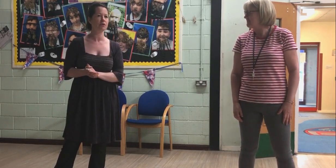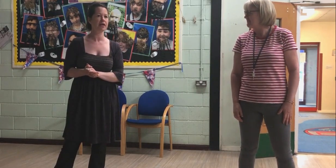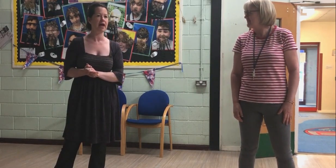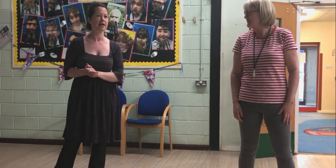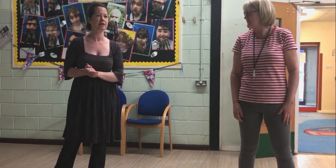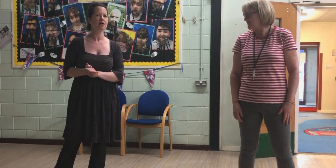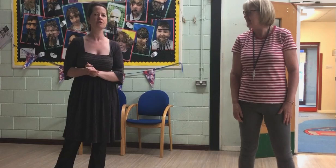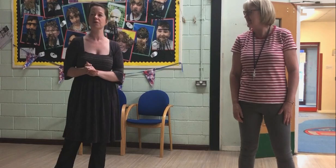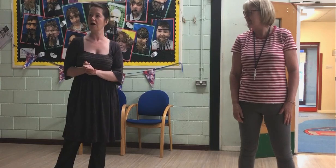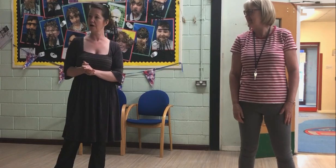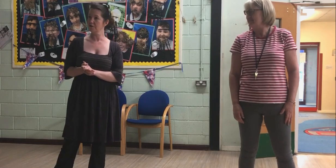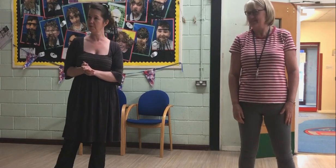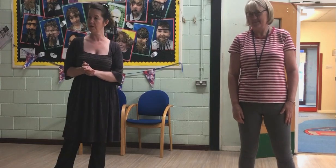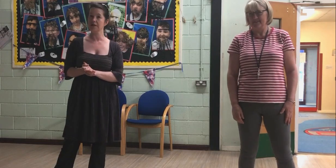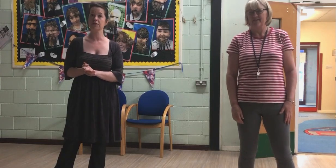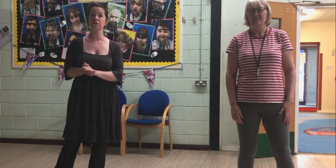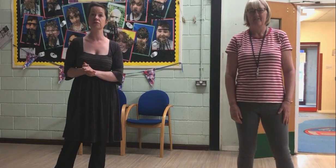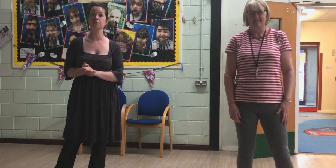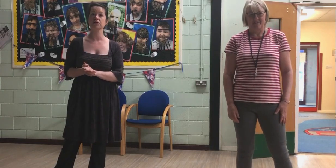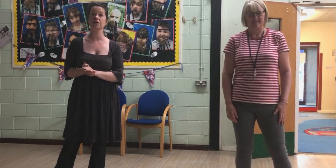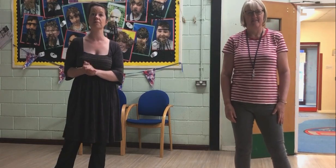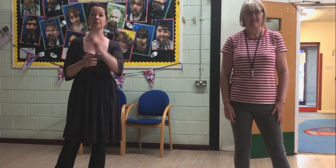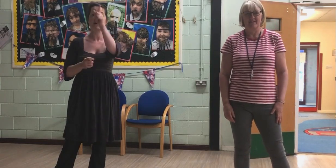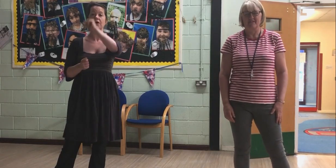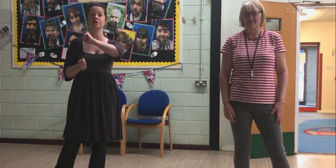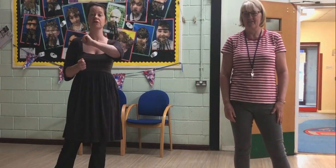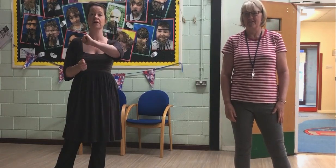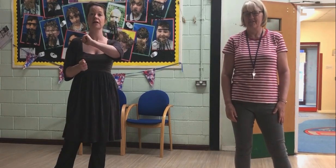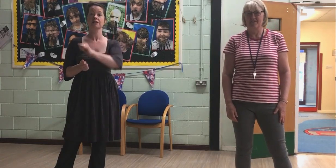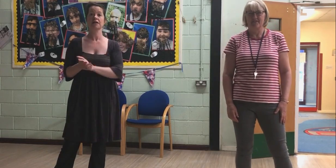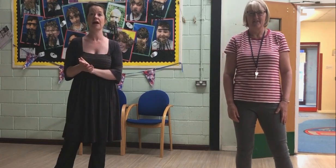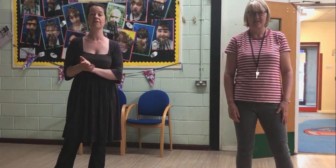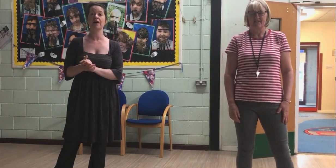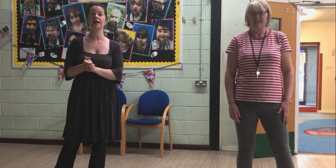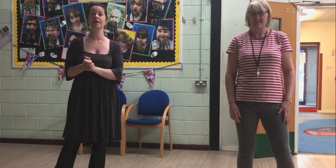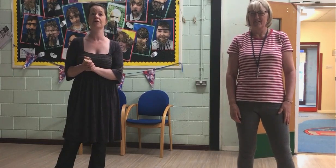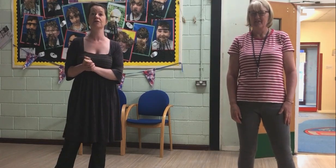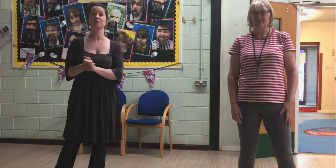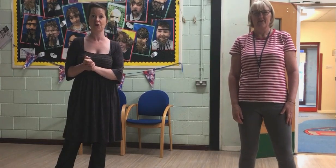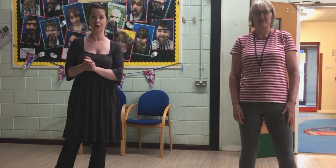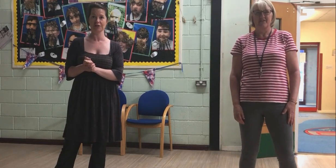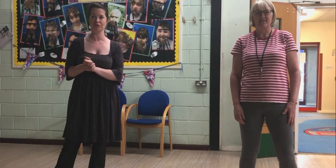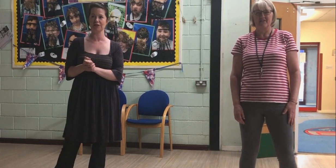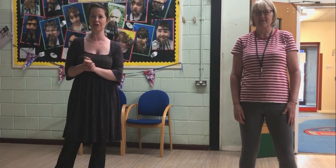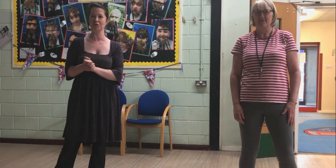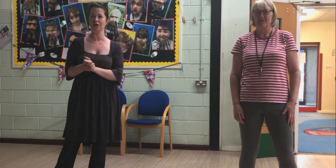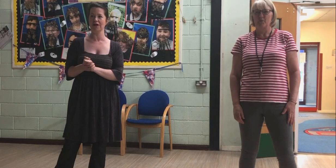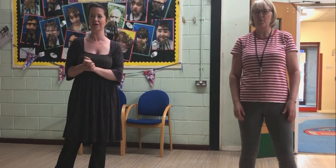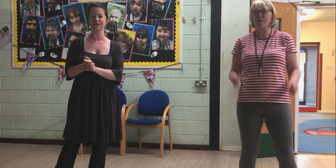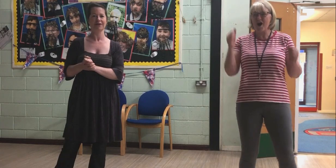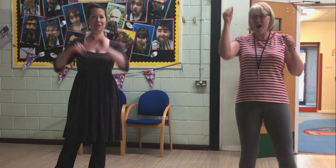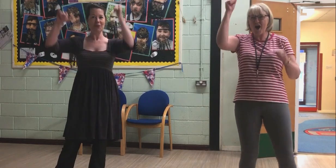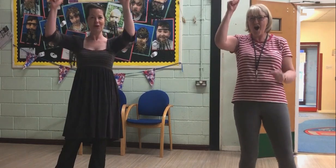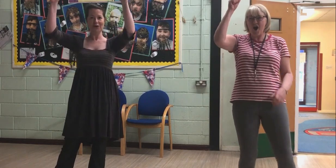see them all again, because we are hoping in the autumn term, is that right Julie? Yes, to have a college